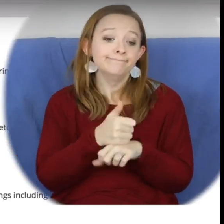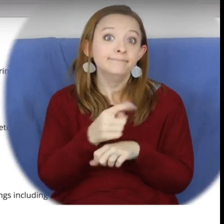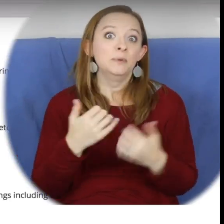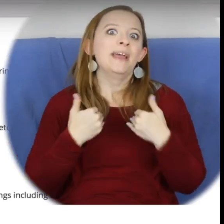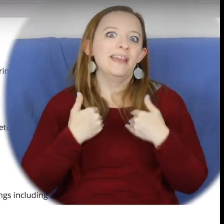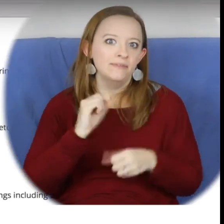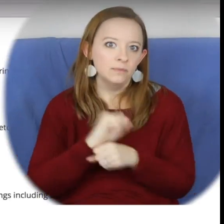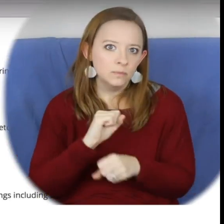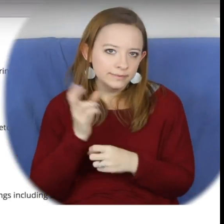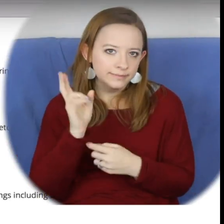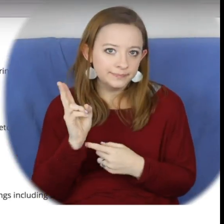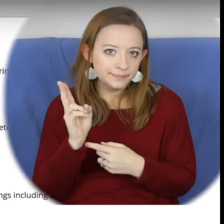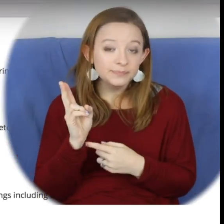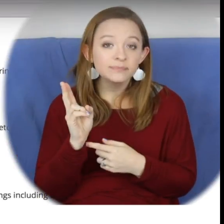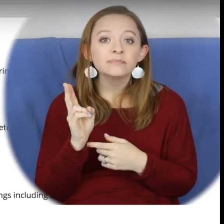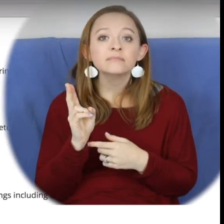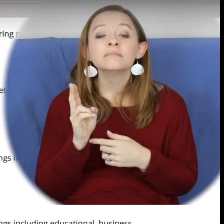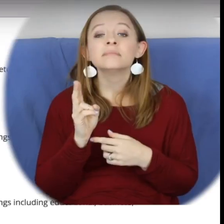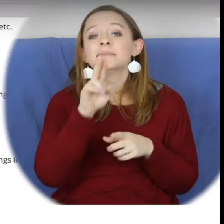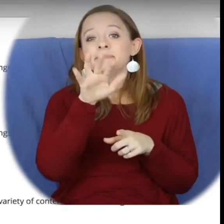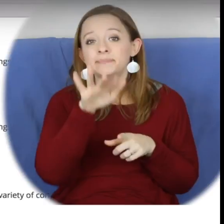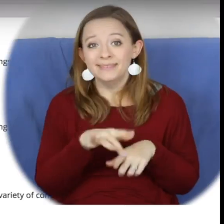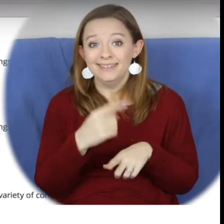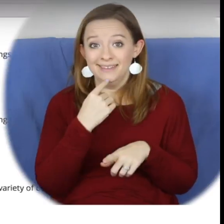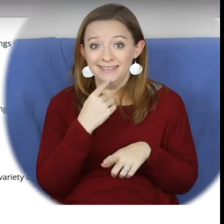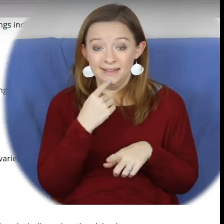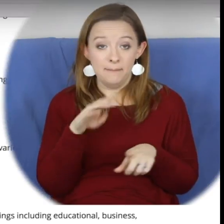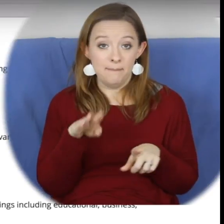you can copy and paste all that if that's what you have in your resume.